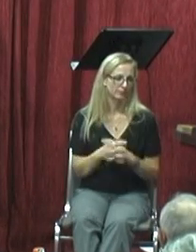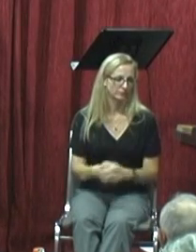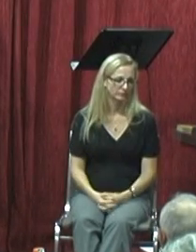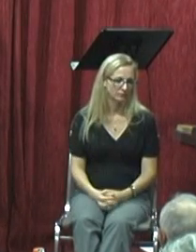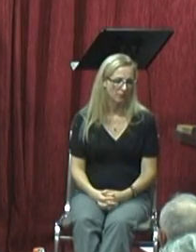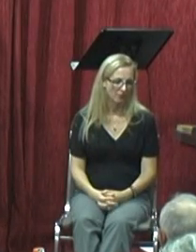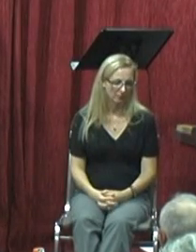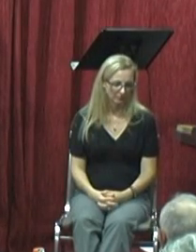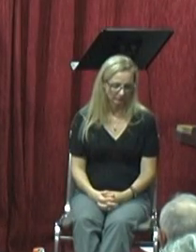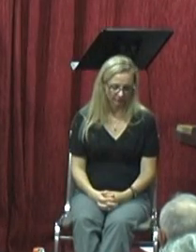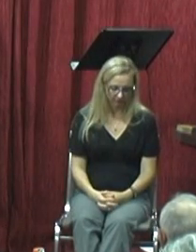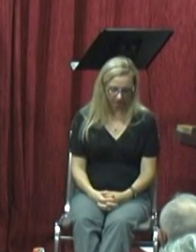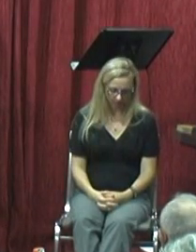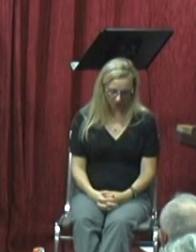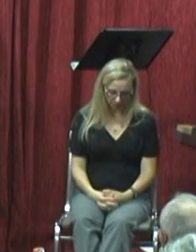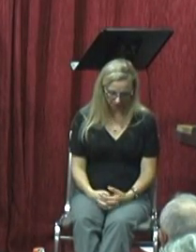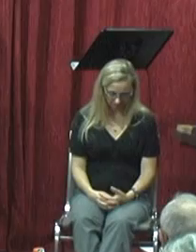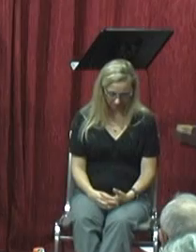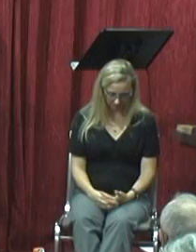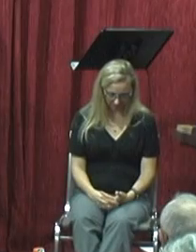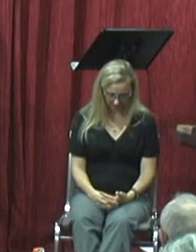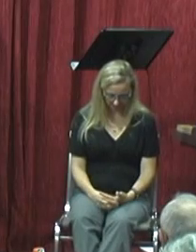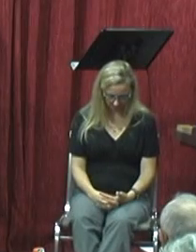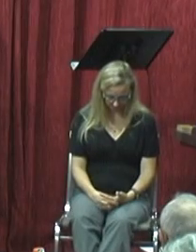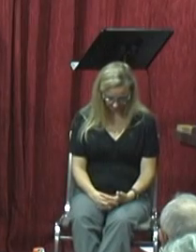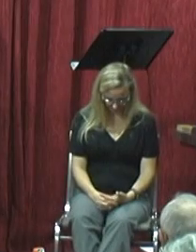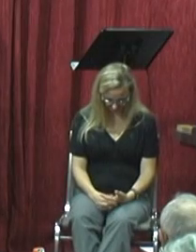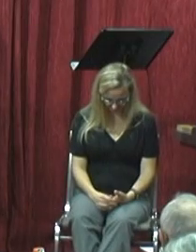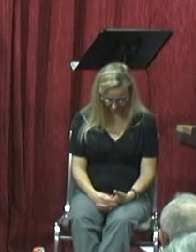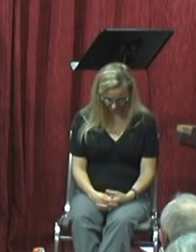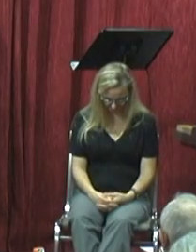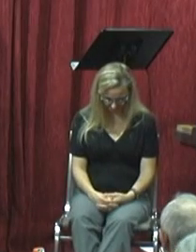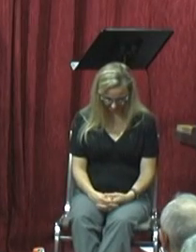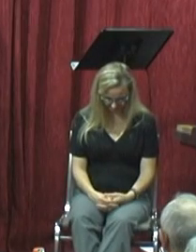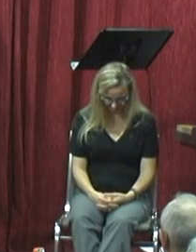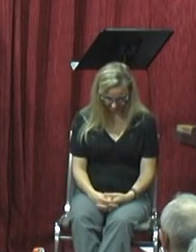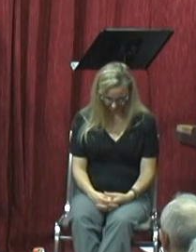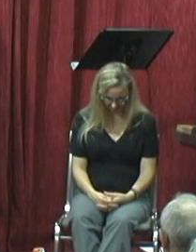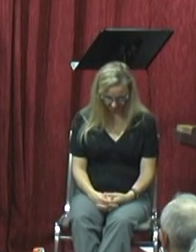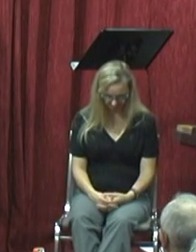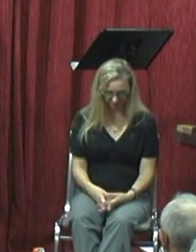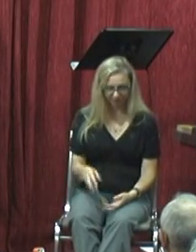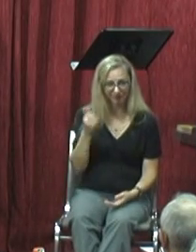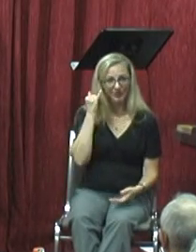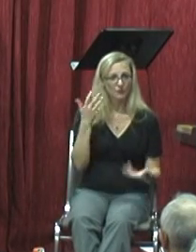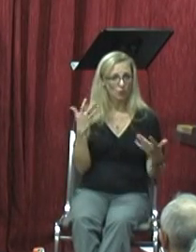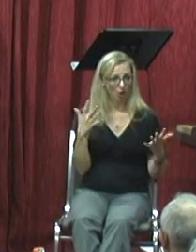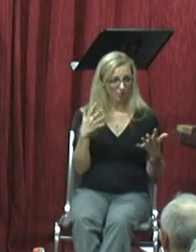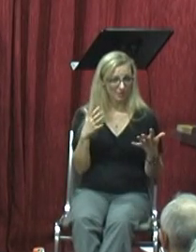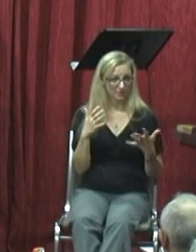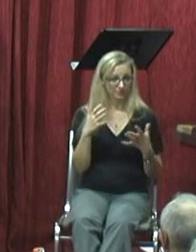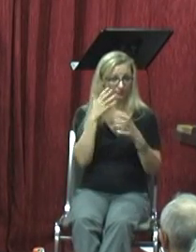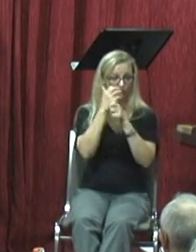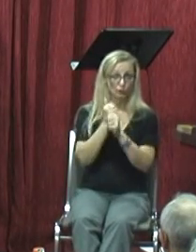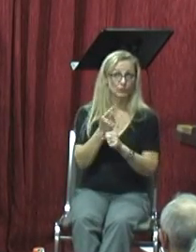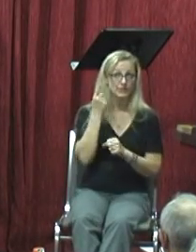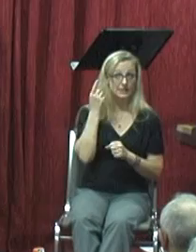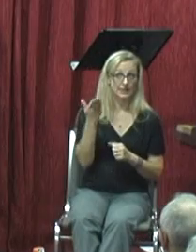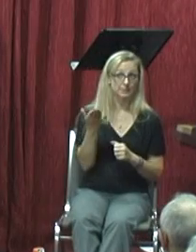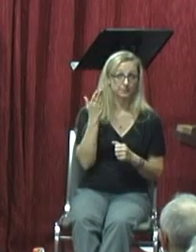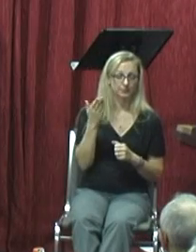you today to partake of this juice and matzah as a sanctification to be a